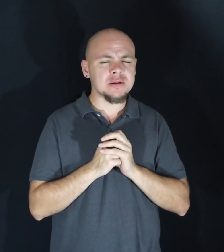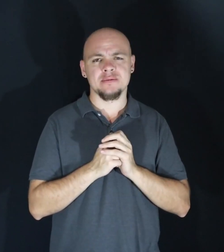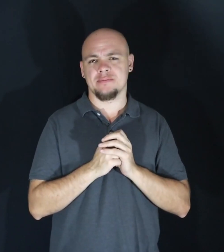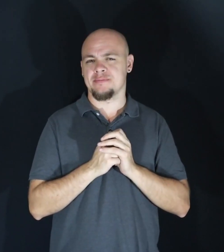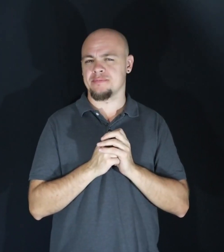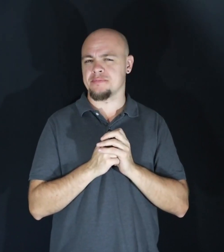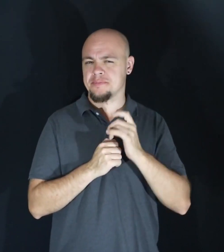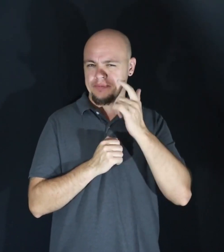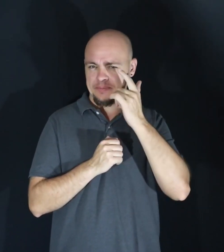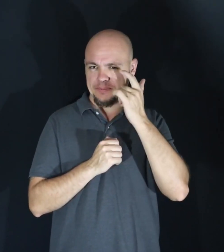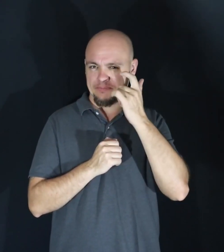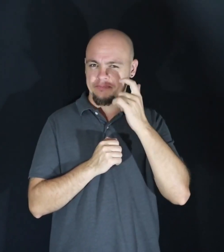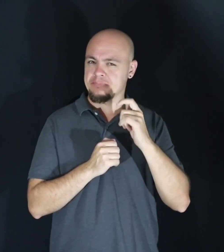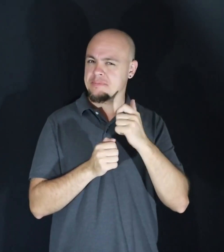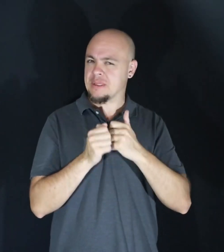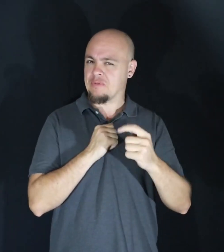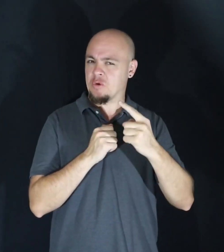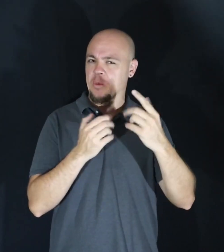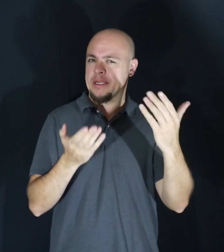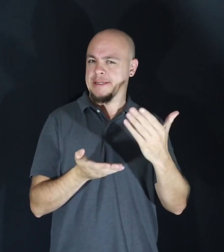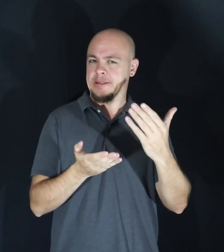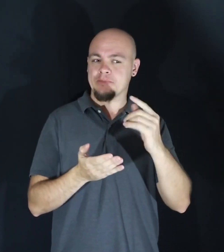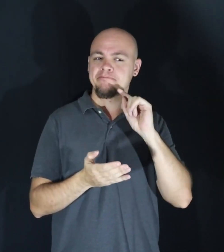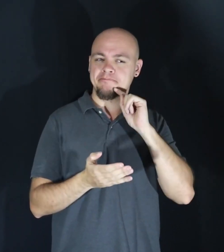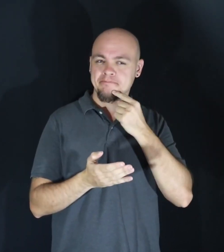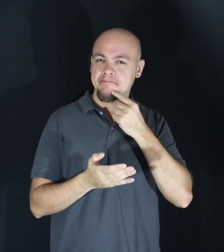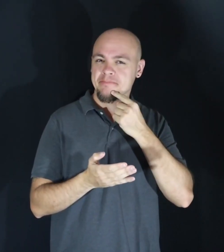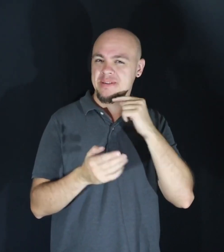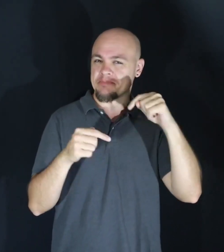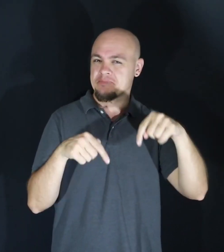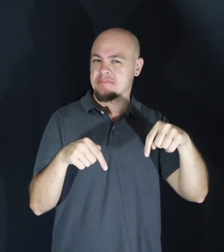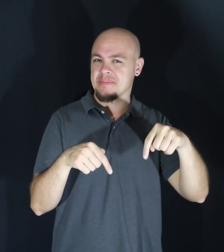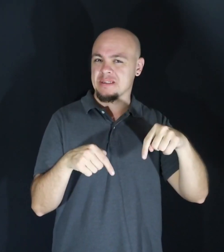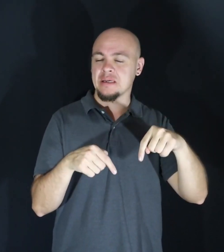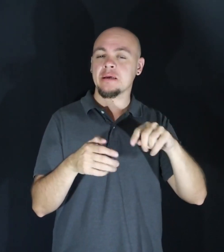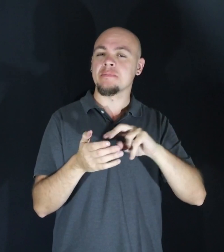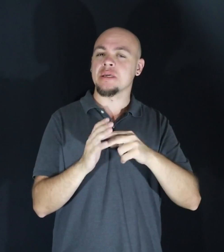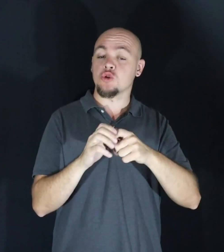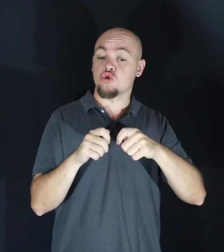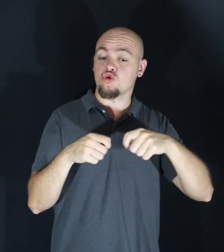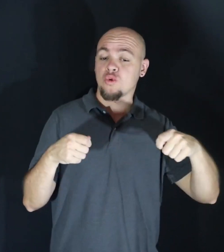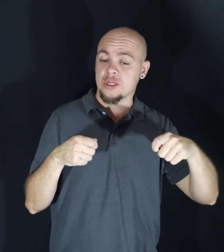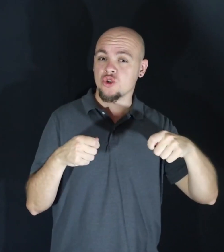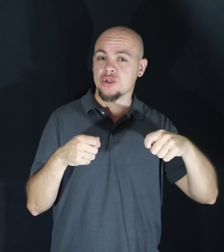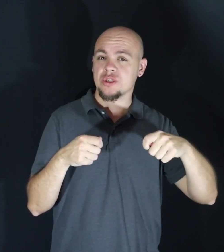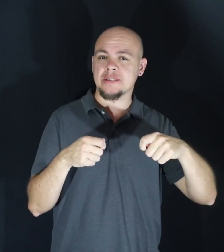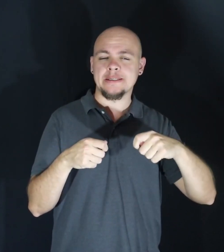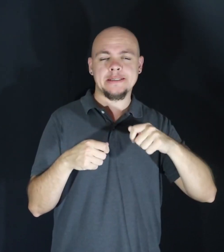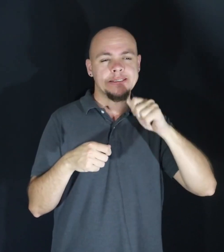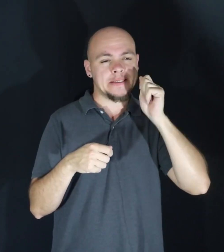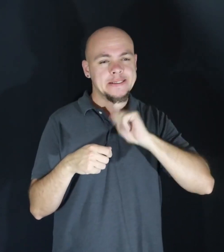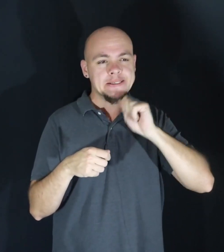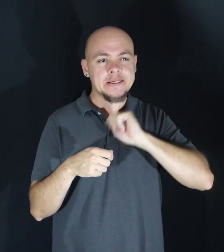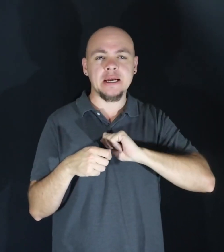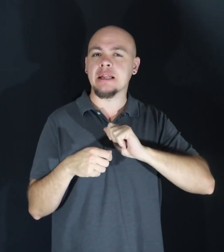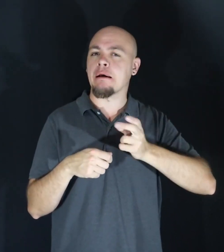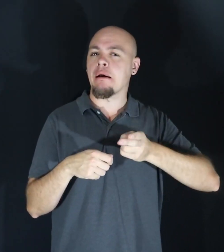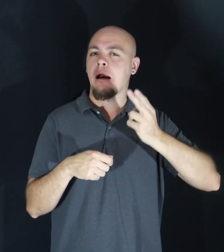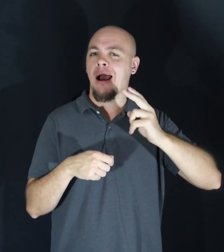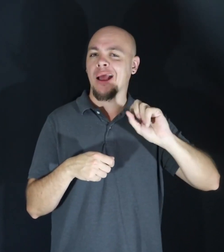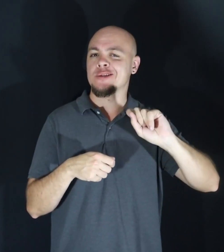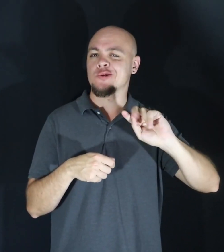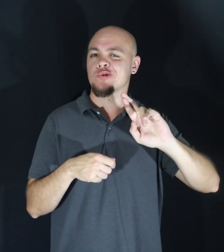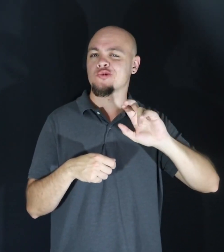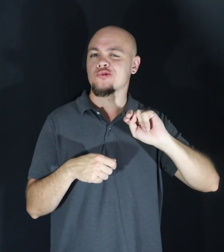I suspect that everyone in this room is intense, that is stretched, strained, high-strung, or tight about